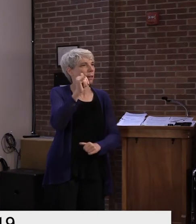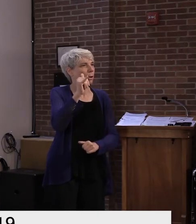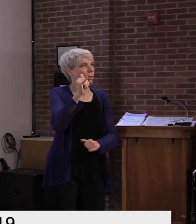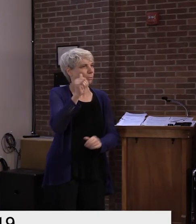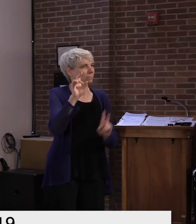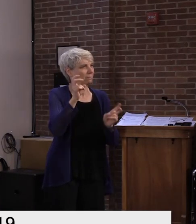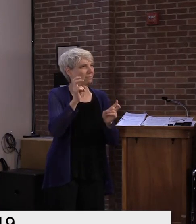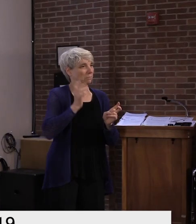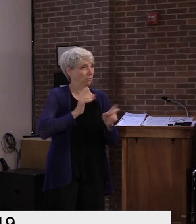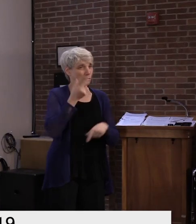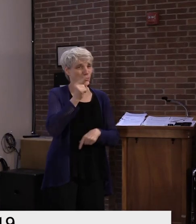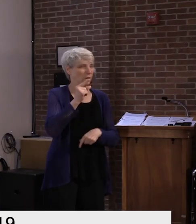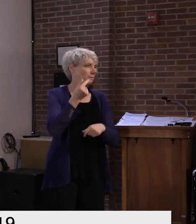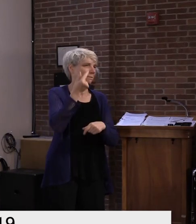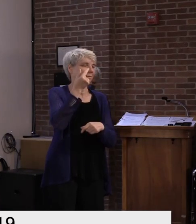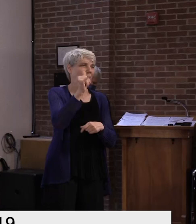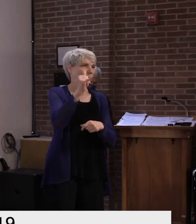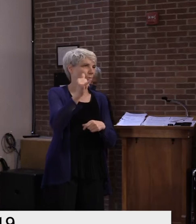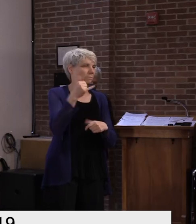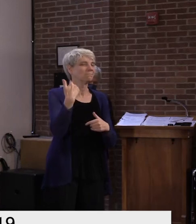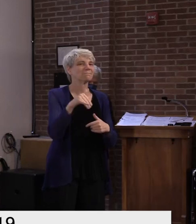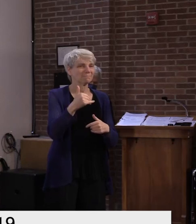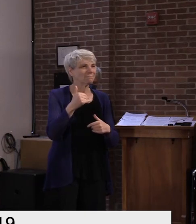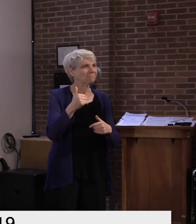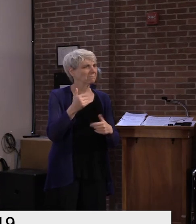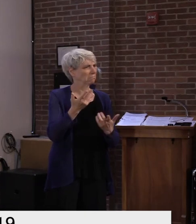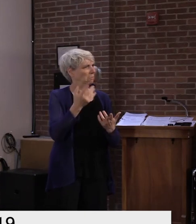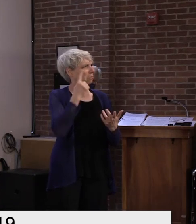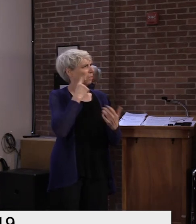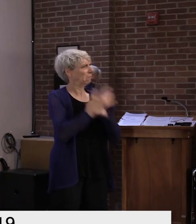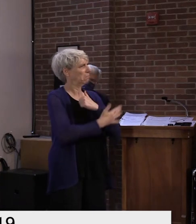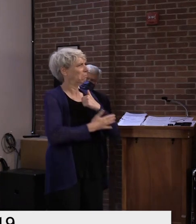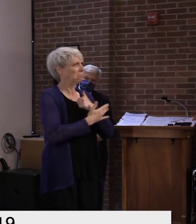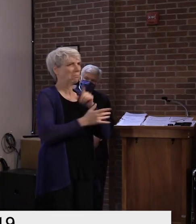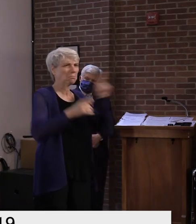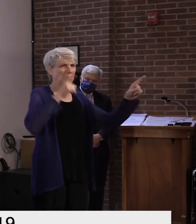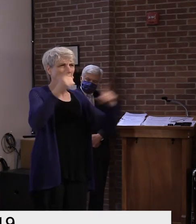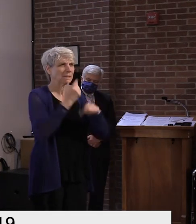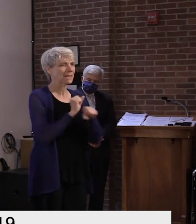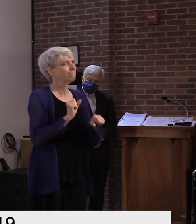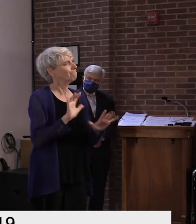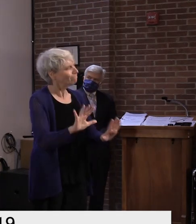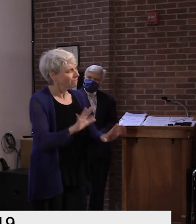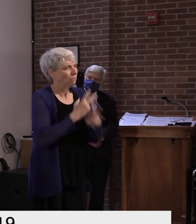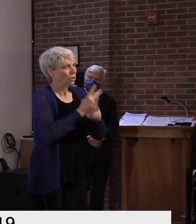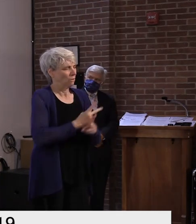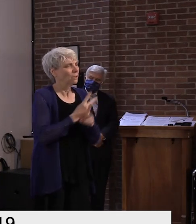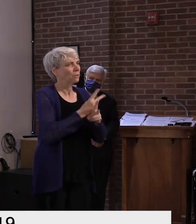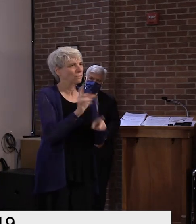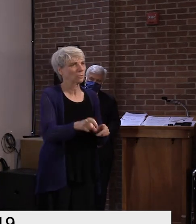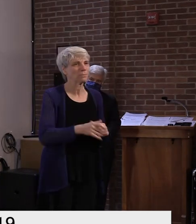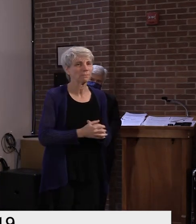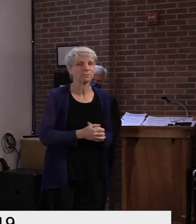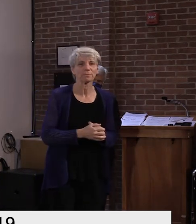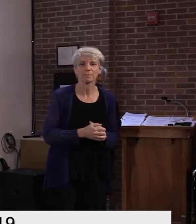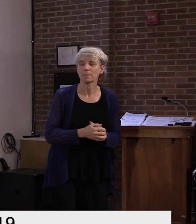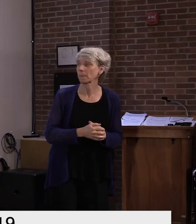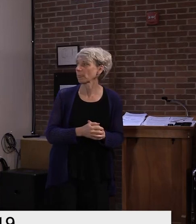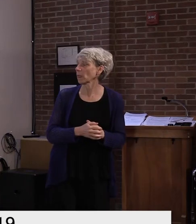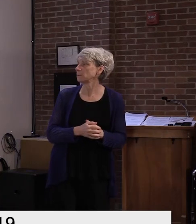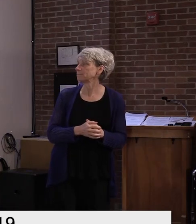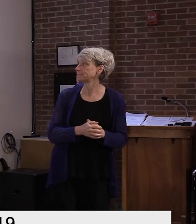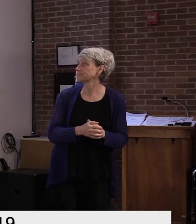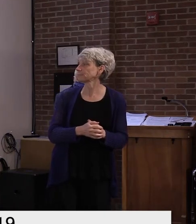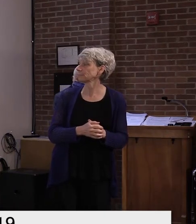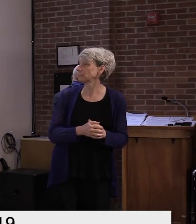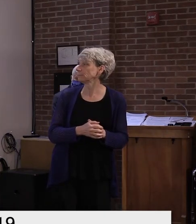the virus can be and how it can impact places that are more rural than urban, as we're seeing here in Maine. Across the entire